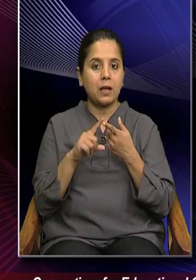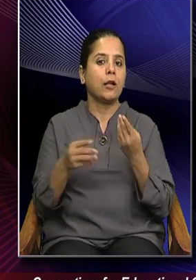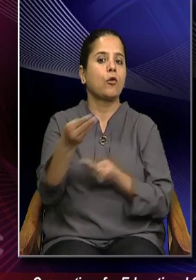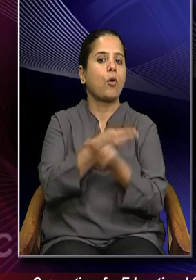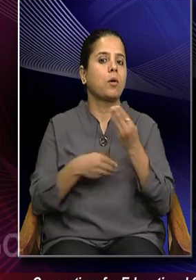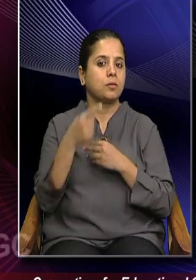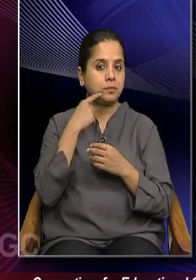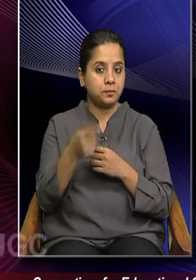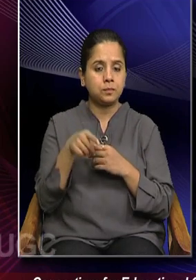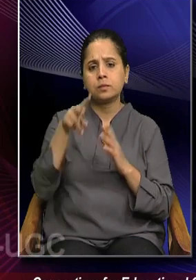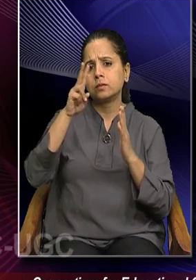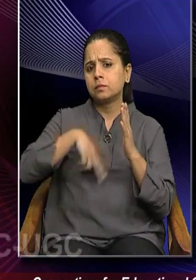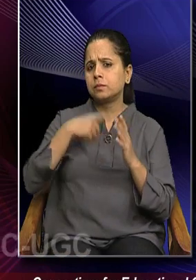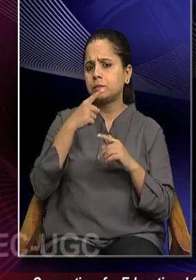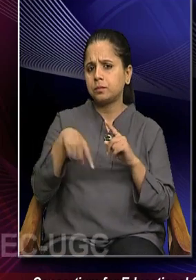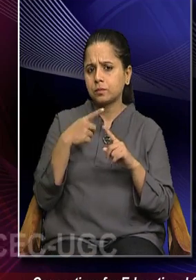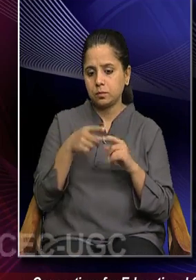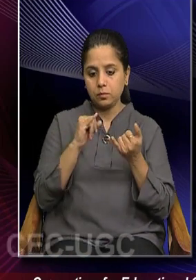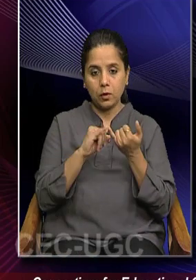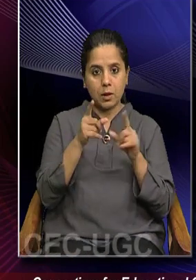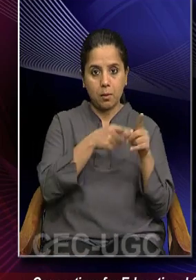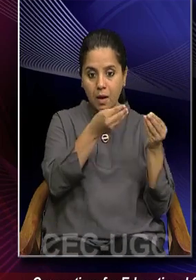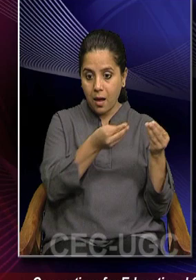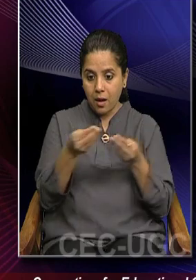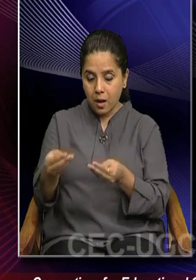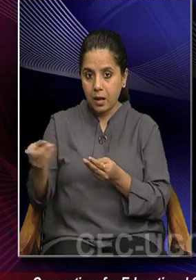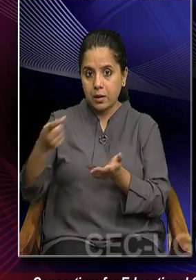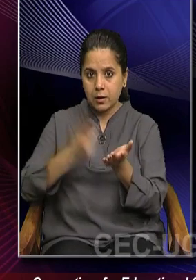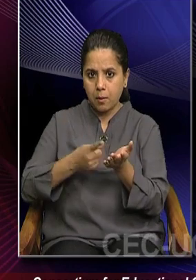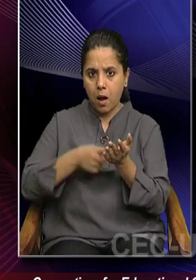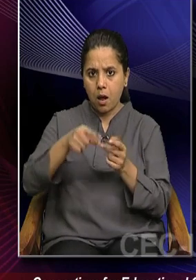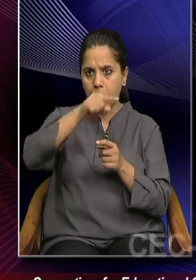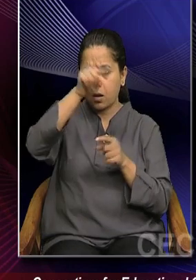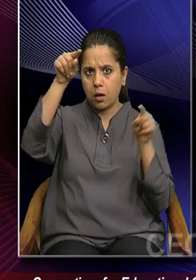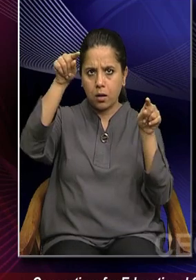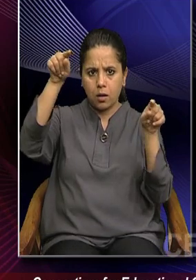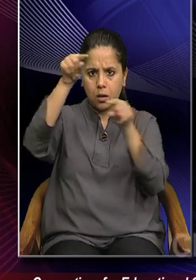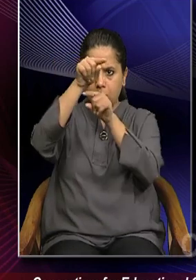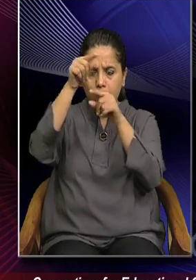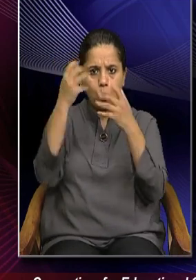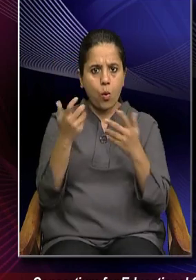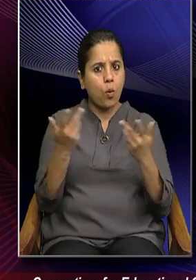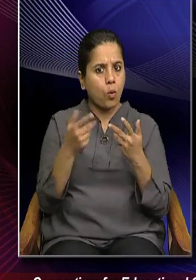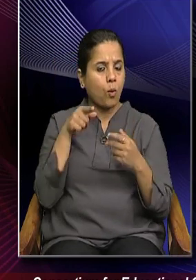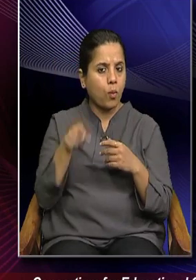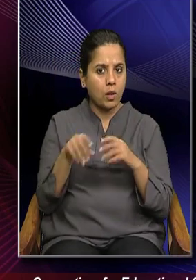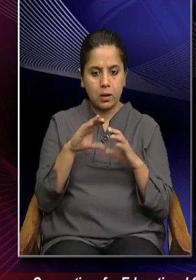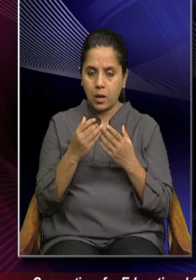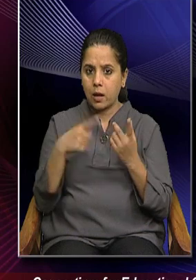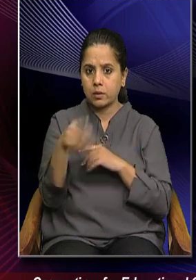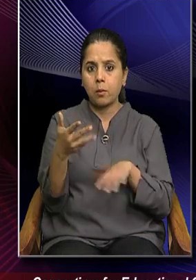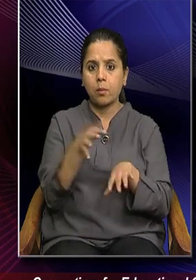economics, read about supply-demand curves before the class and apply the concepts